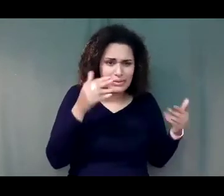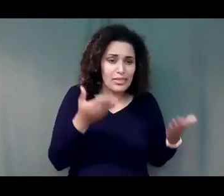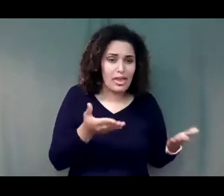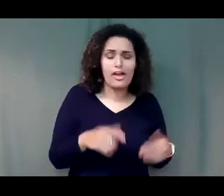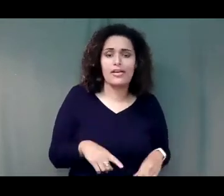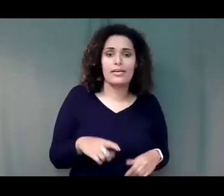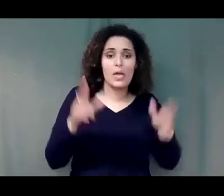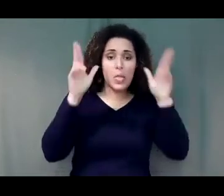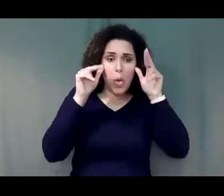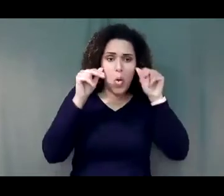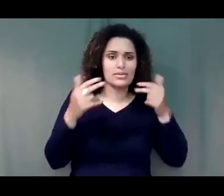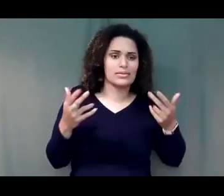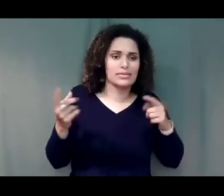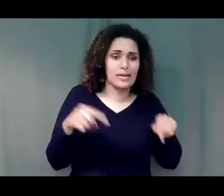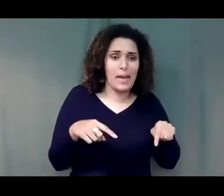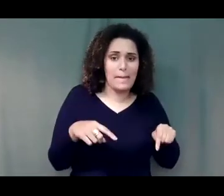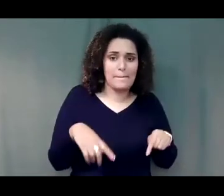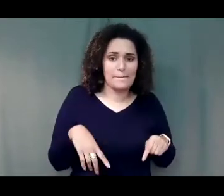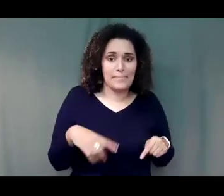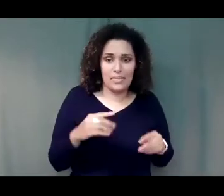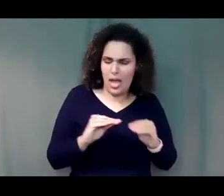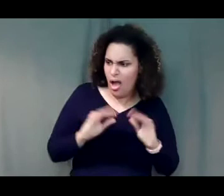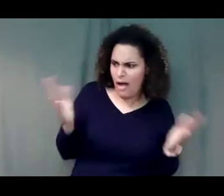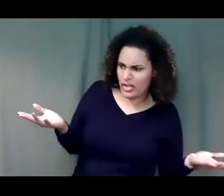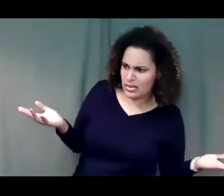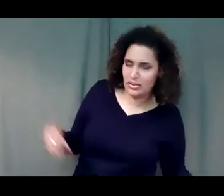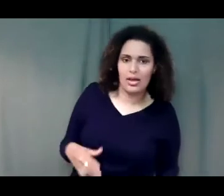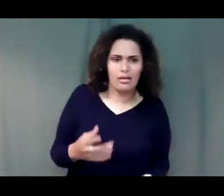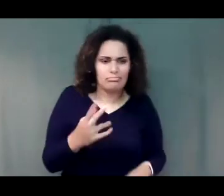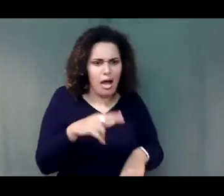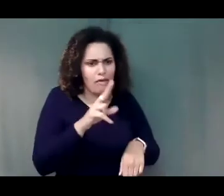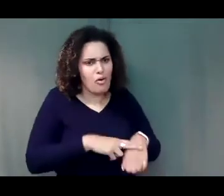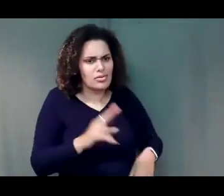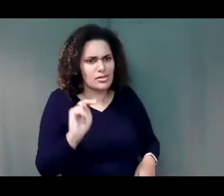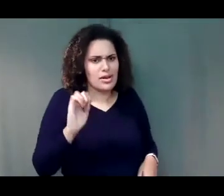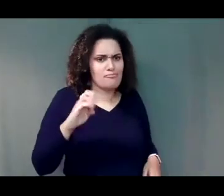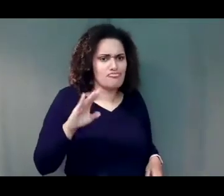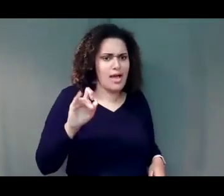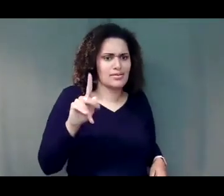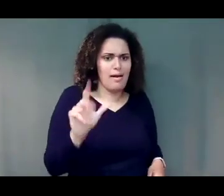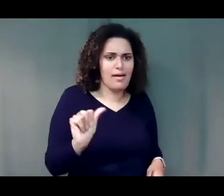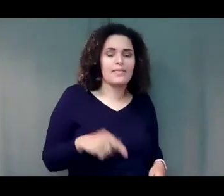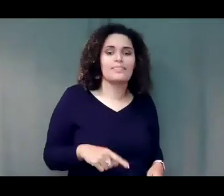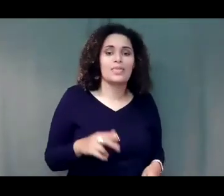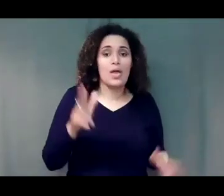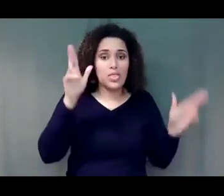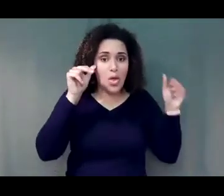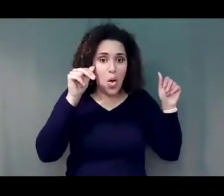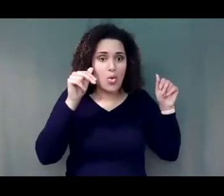horse came over and started as one does, I guess, in Nebraska. And the horse came over and started eating the hay straw,